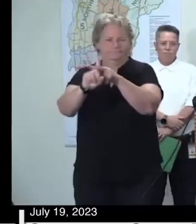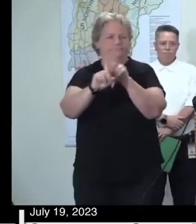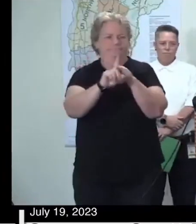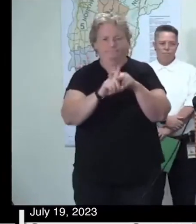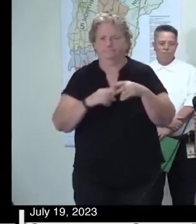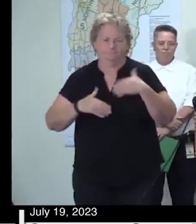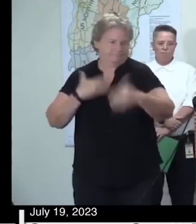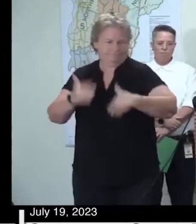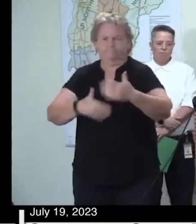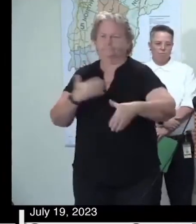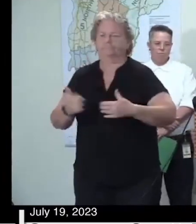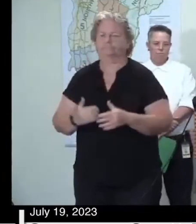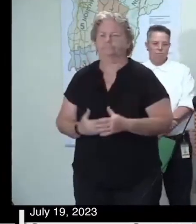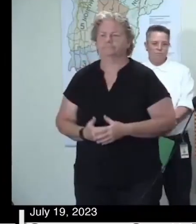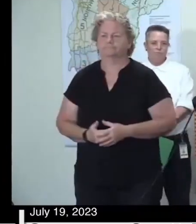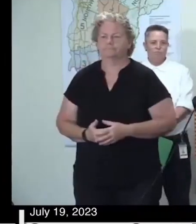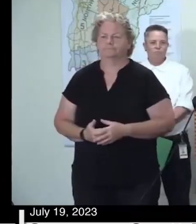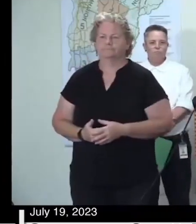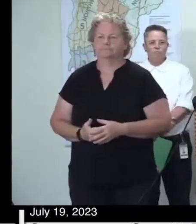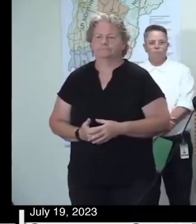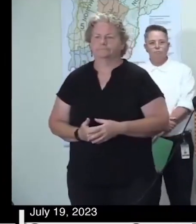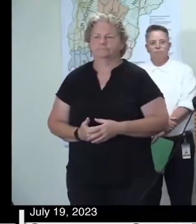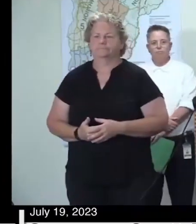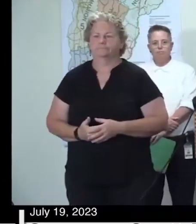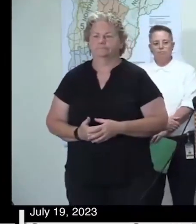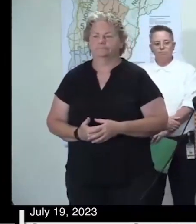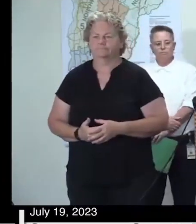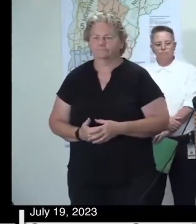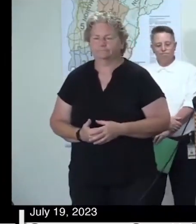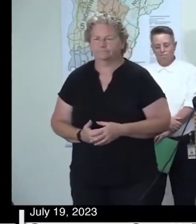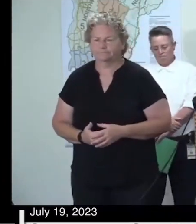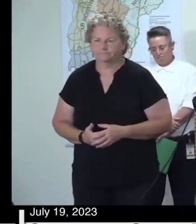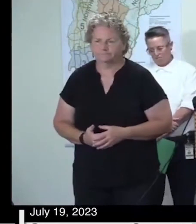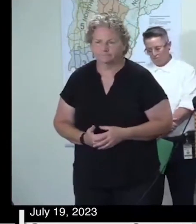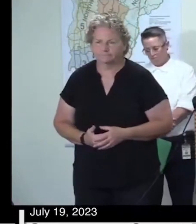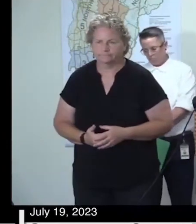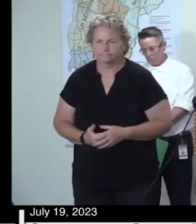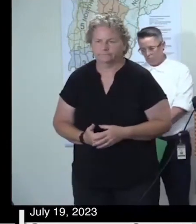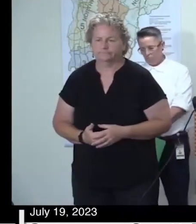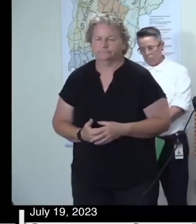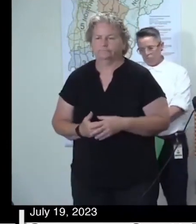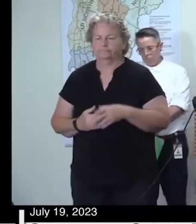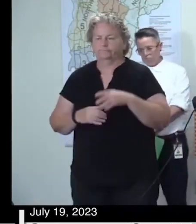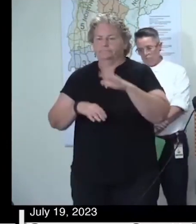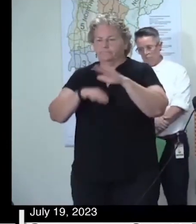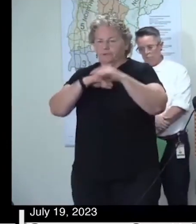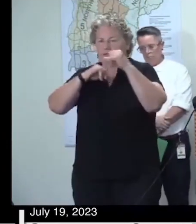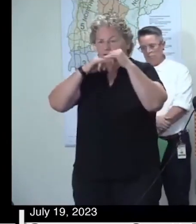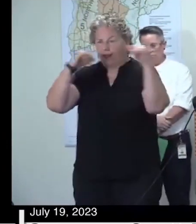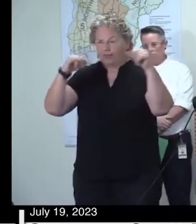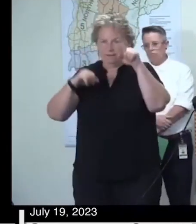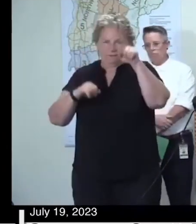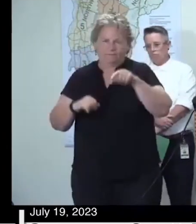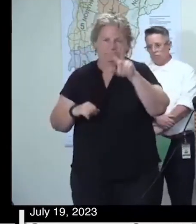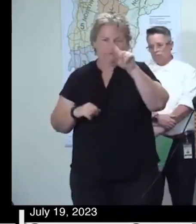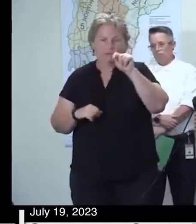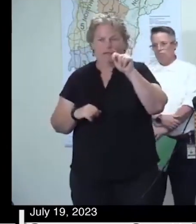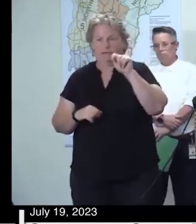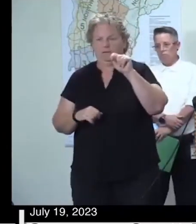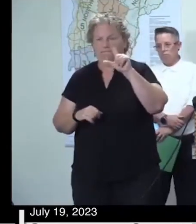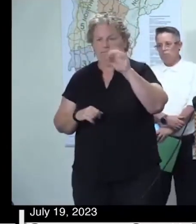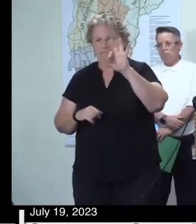mission. This helps coordinate assets. Please be patient. Connecting volunteers to missions can take some time